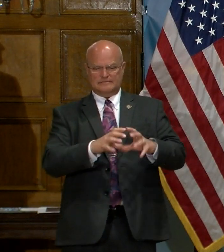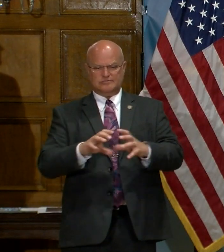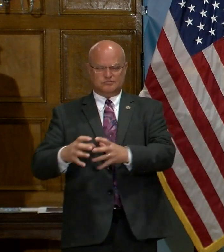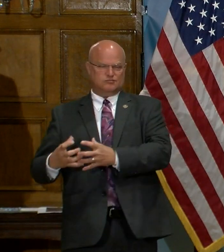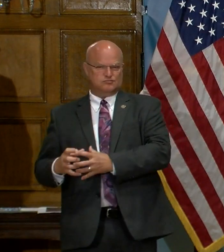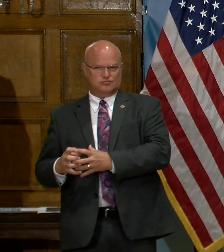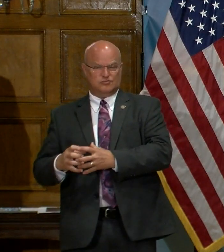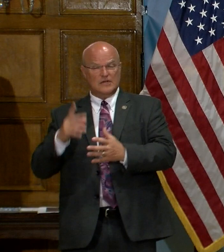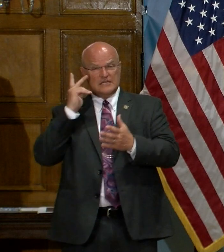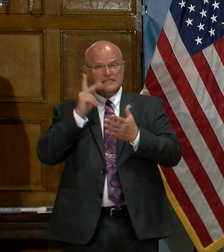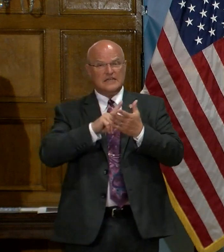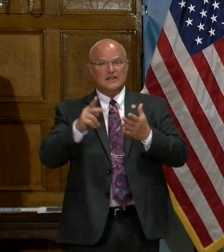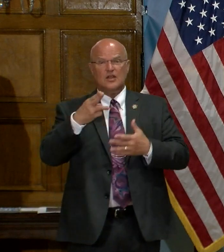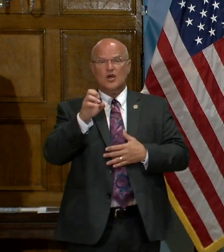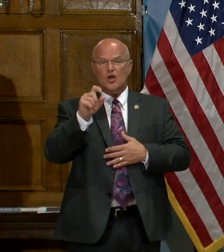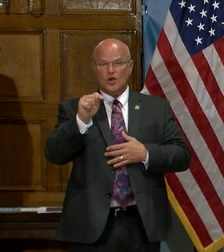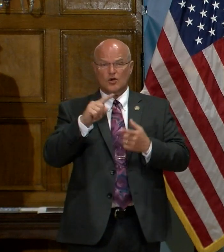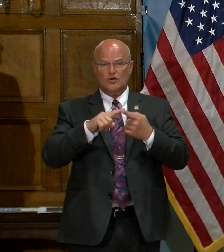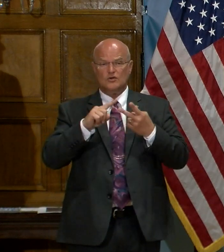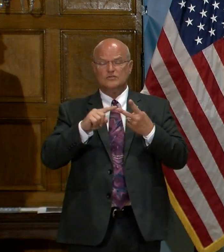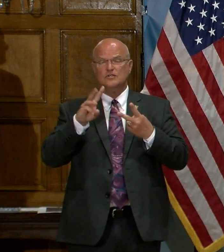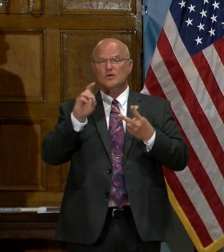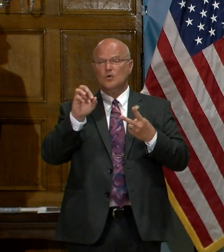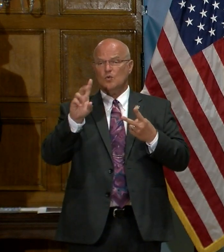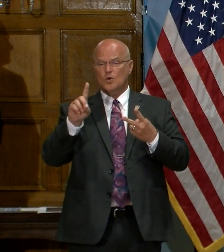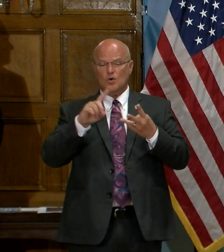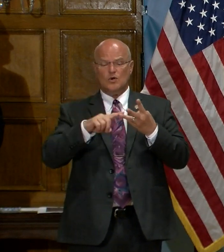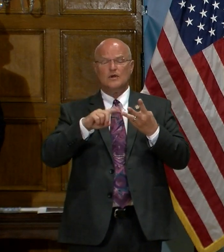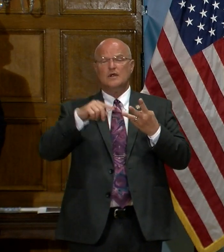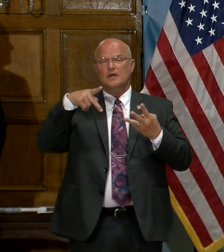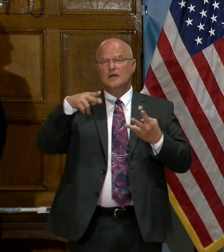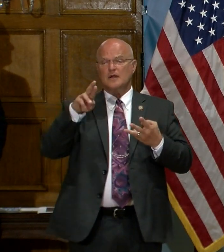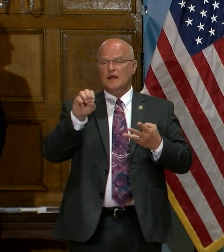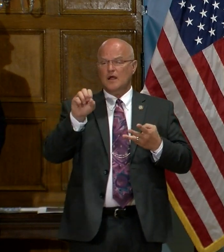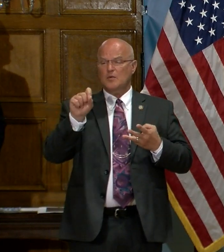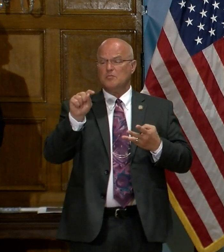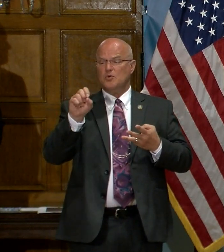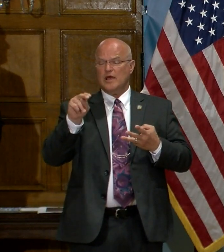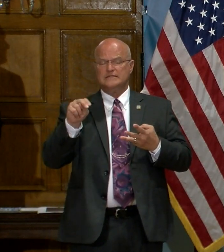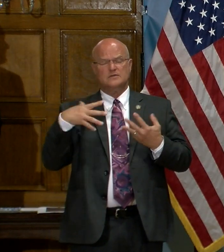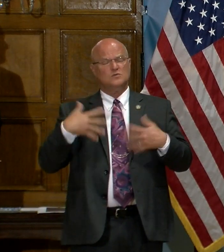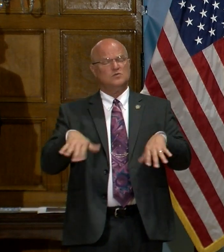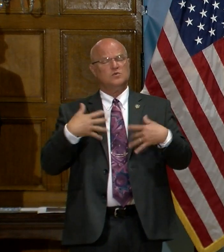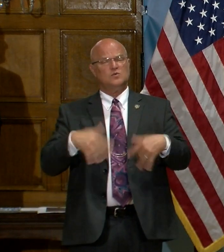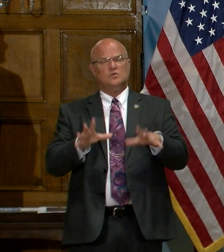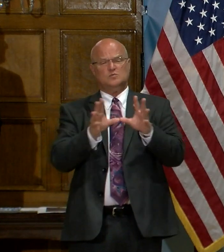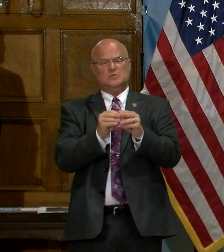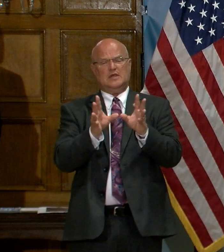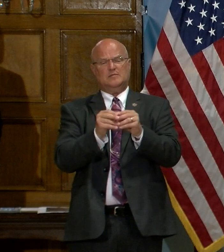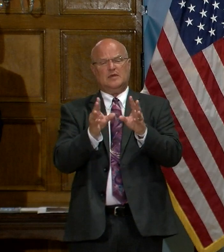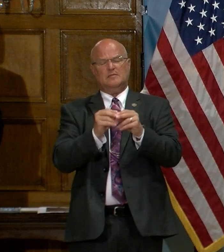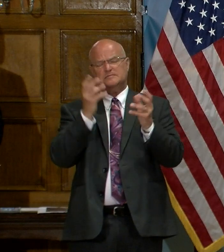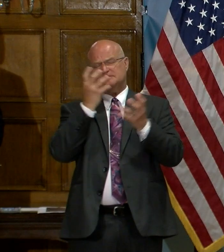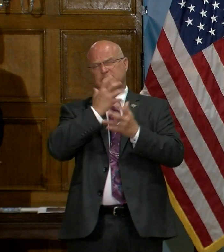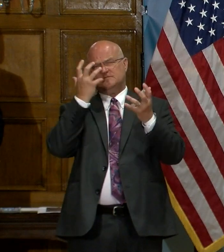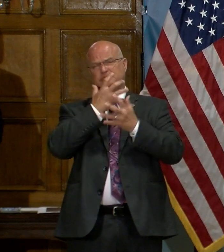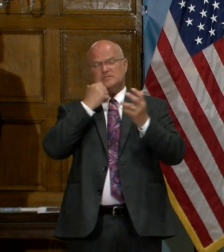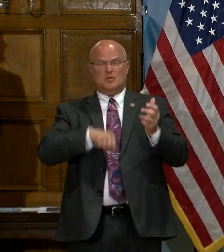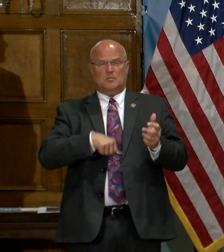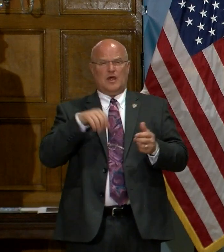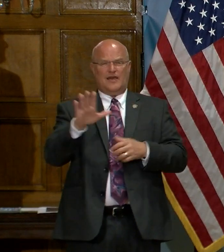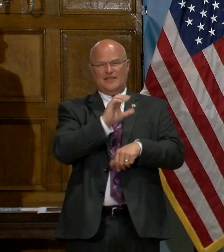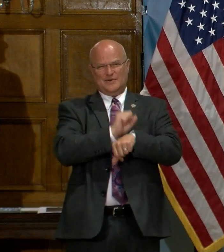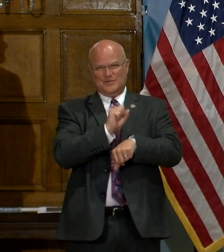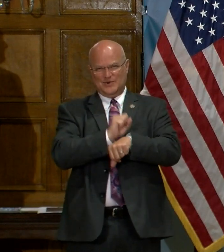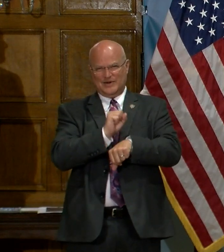committees. Secretary Hurst, Secretary Ward, Secretary Preston have been leading those and just doing a really fantastic job. The state should be proud of their